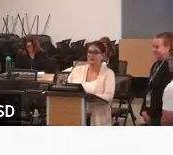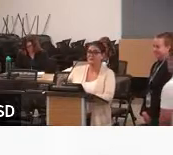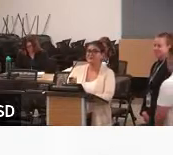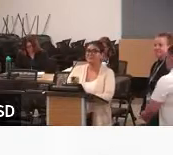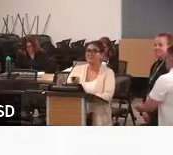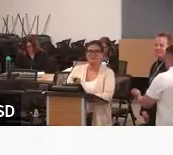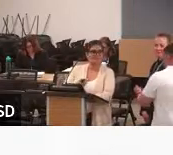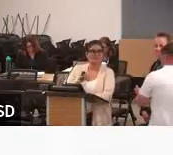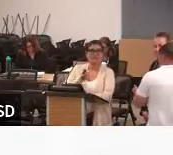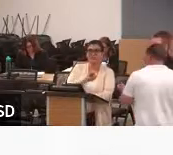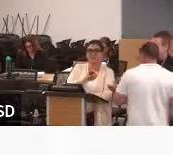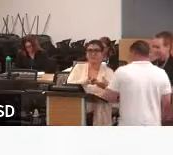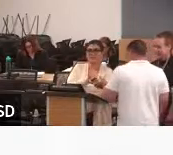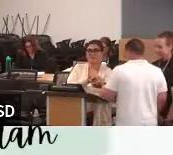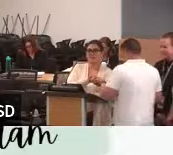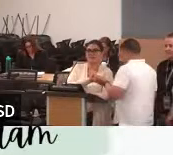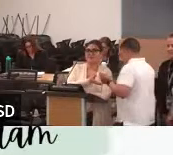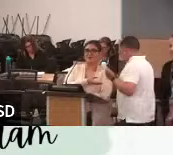long one.